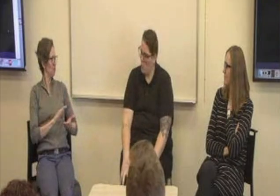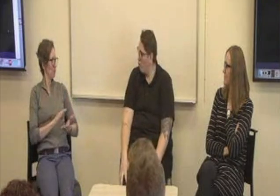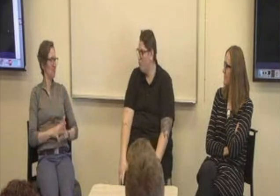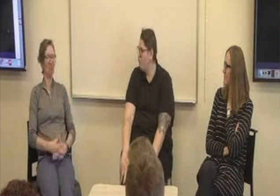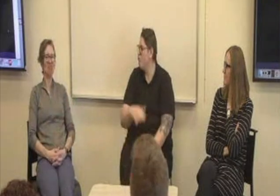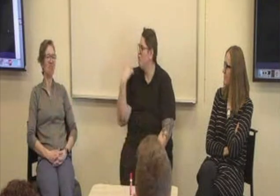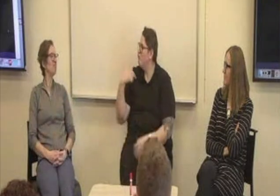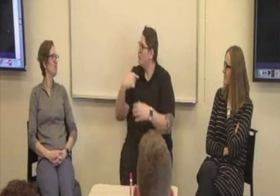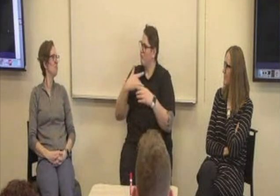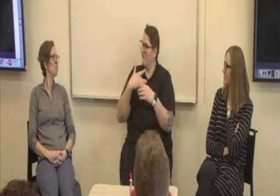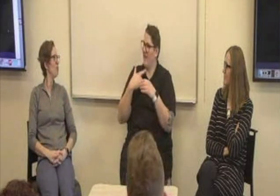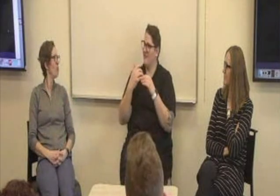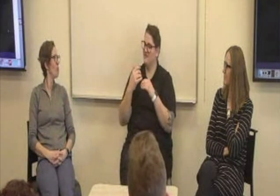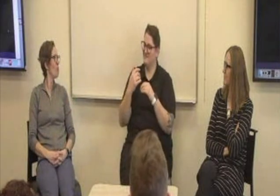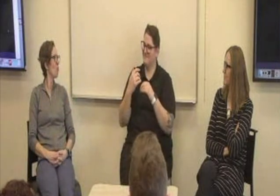always work.